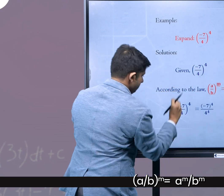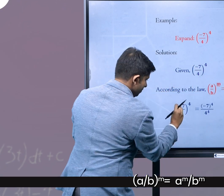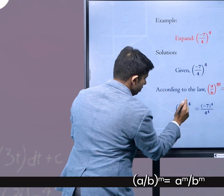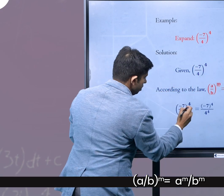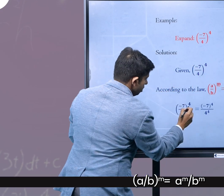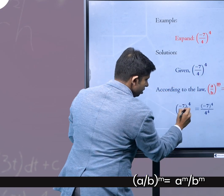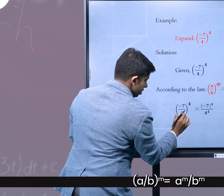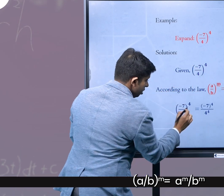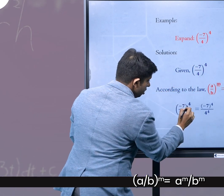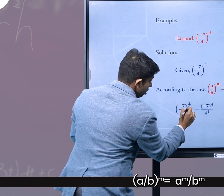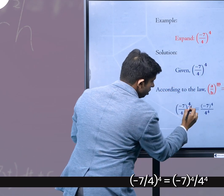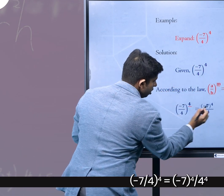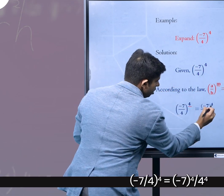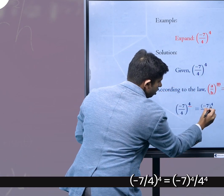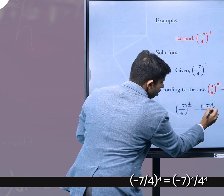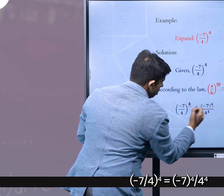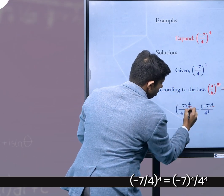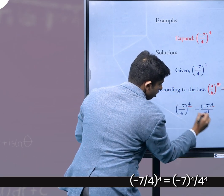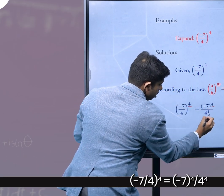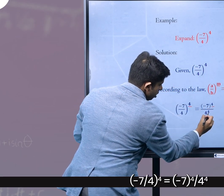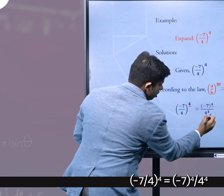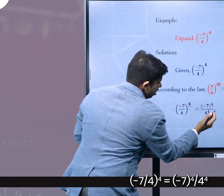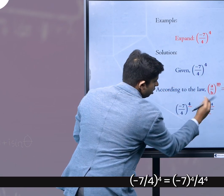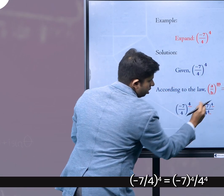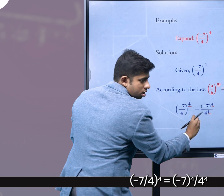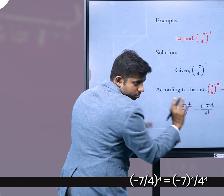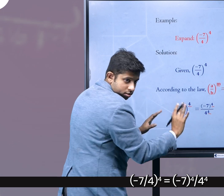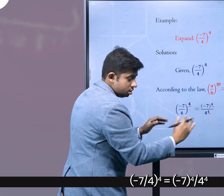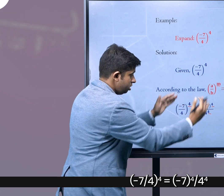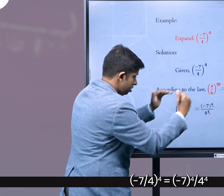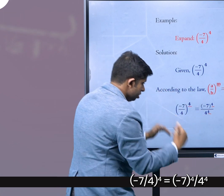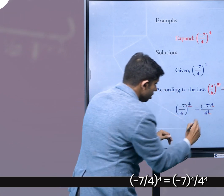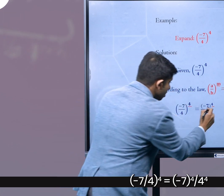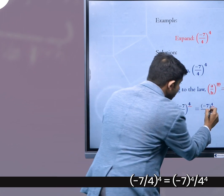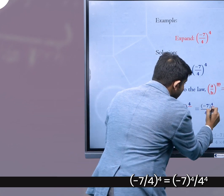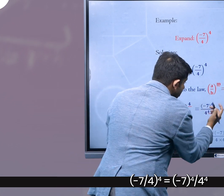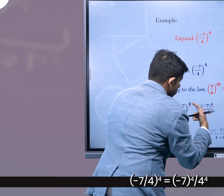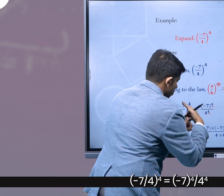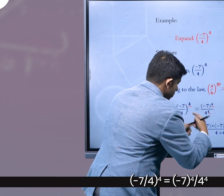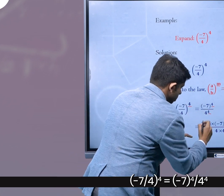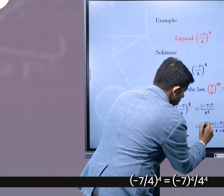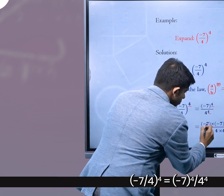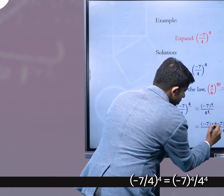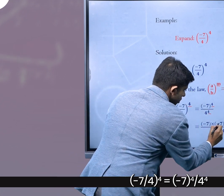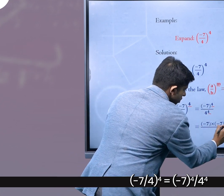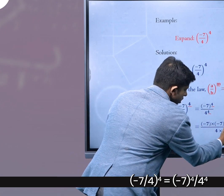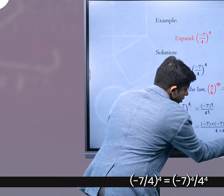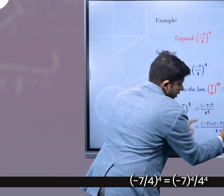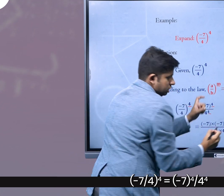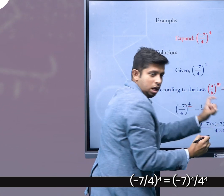m. Minus 7 by 4 whole to the power of 4 is equal to minus 7 whole to the power of 4 by 4 to the power of 4, which